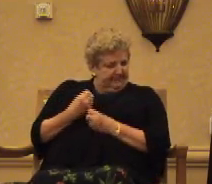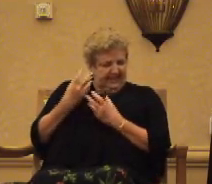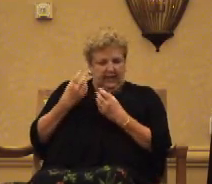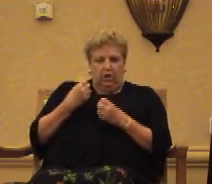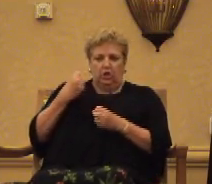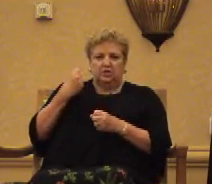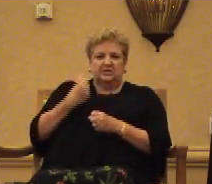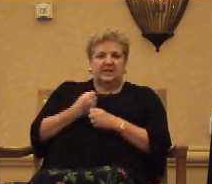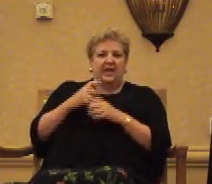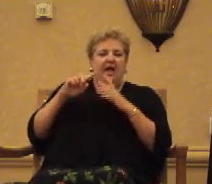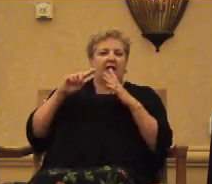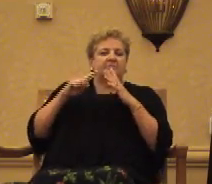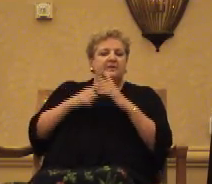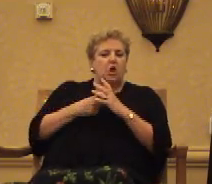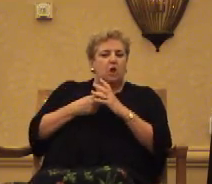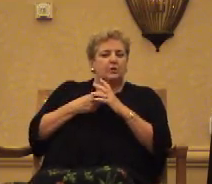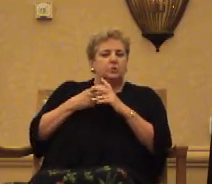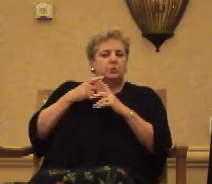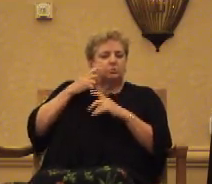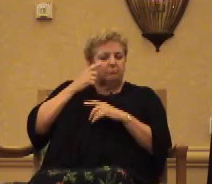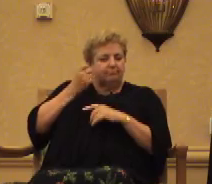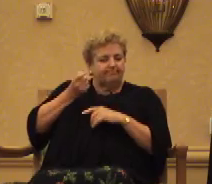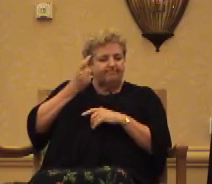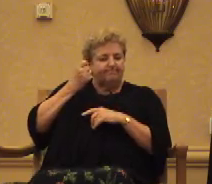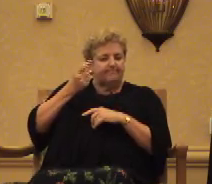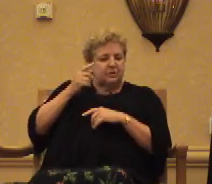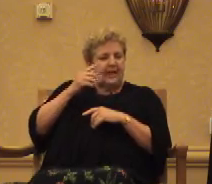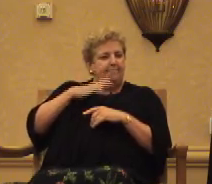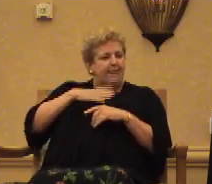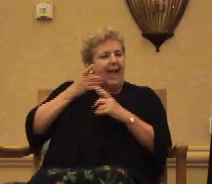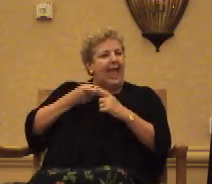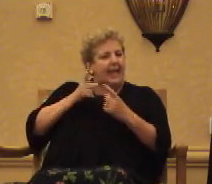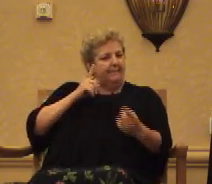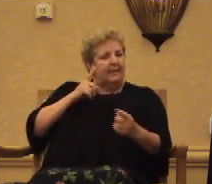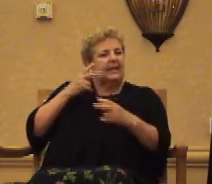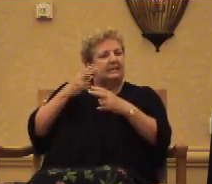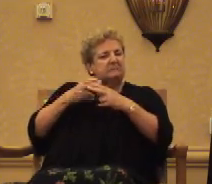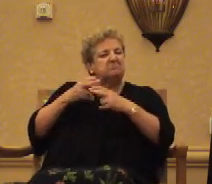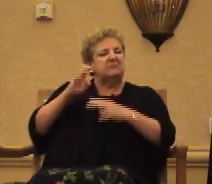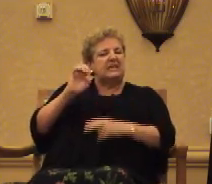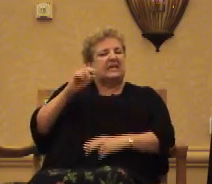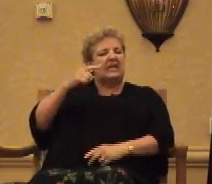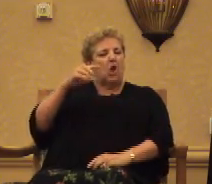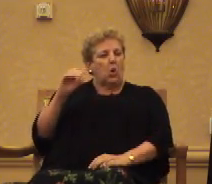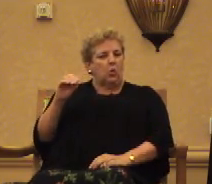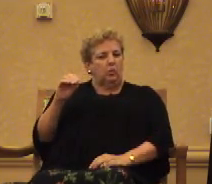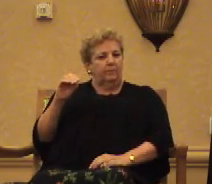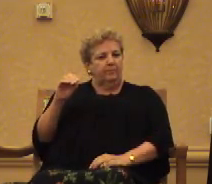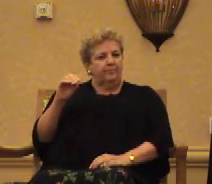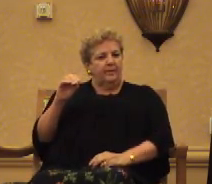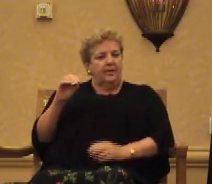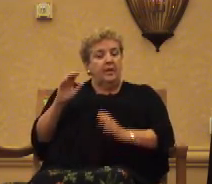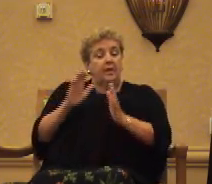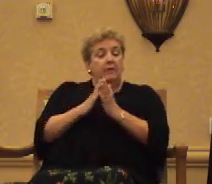my enemy here, this thing, this ego, that the book equates to self, when it says ego self-centered